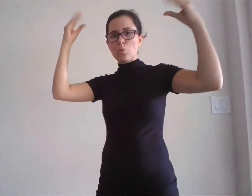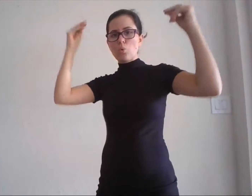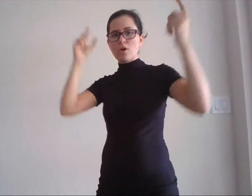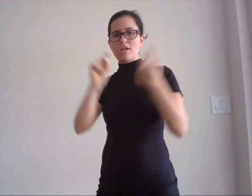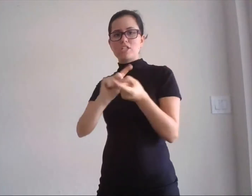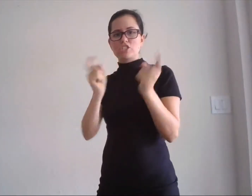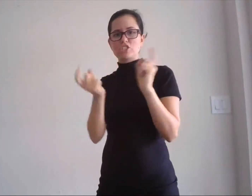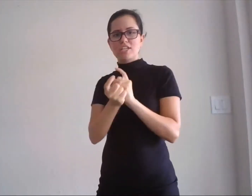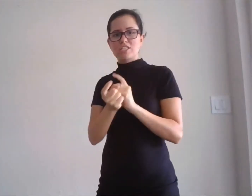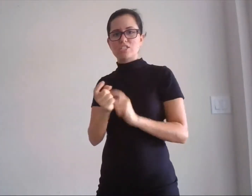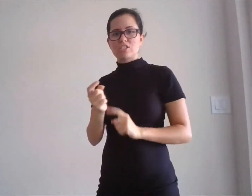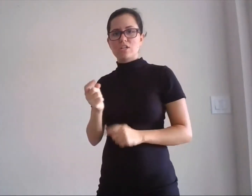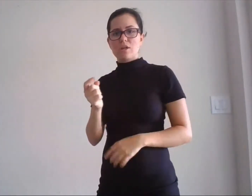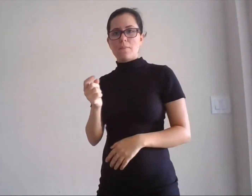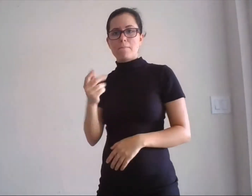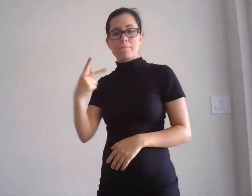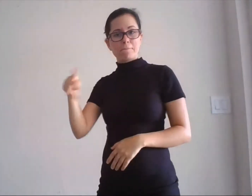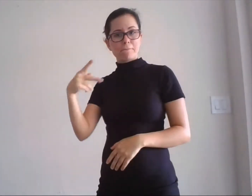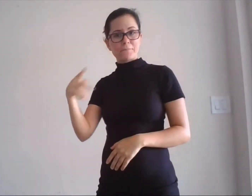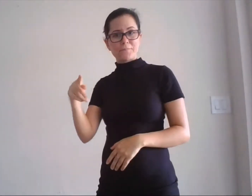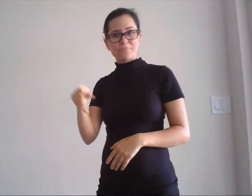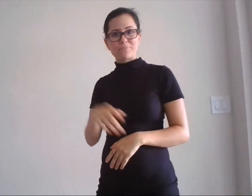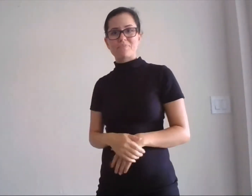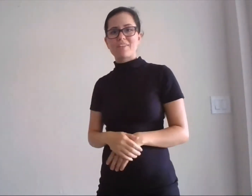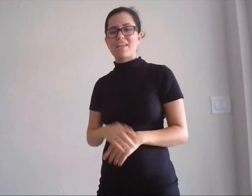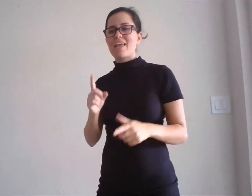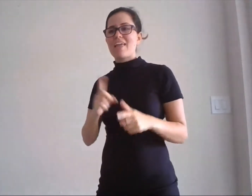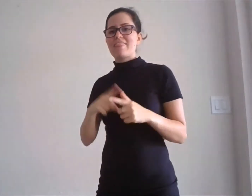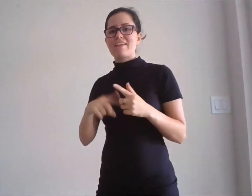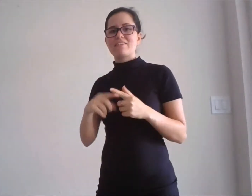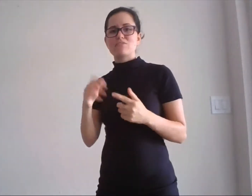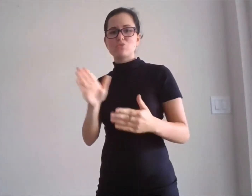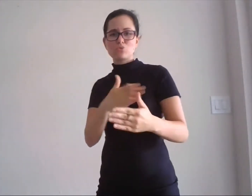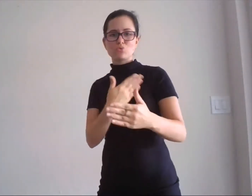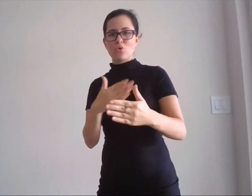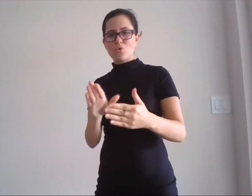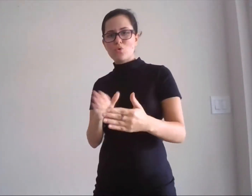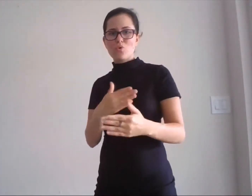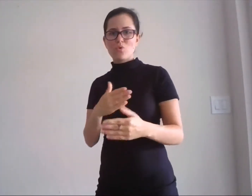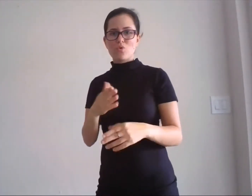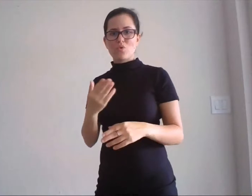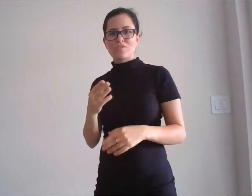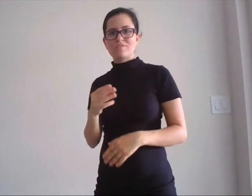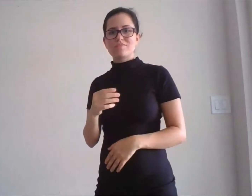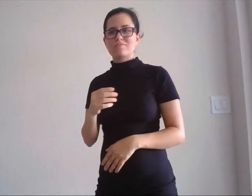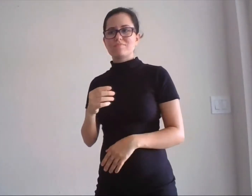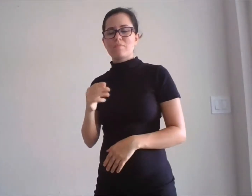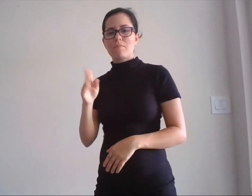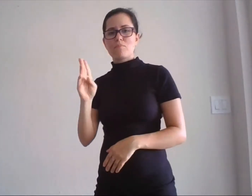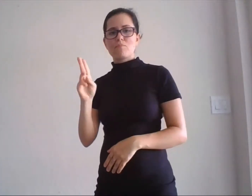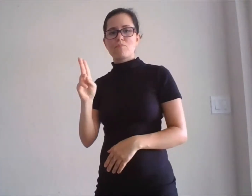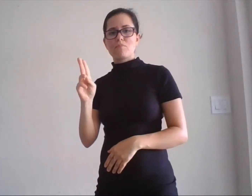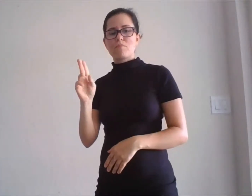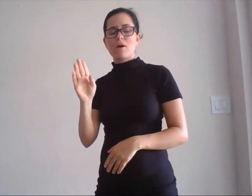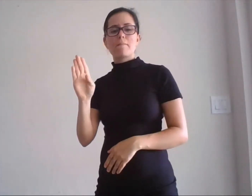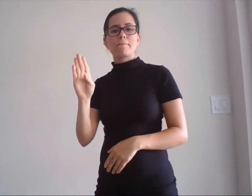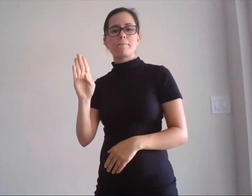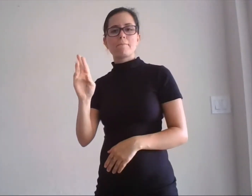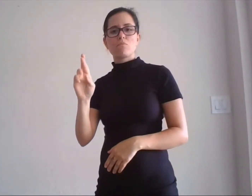floor plays. And then what? Does he have a routine? Because that's his favorite song. Does he have a dance routine? He just, no, this is what